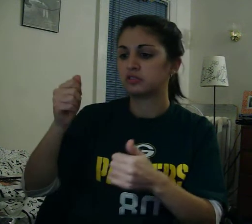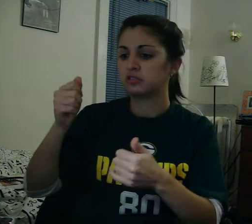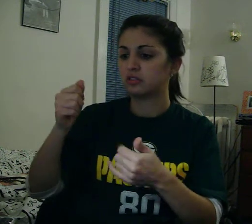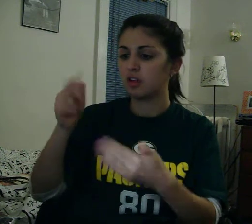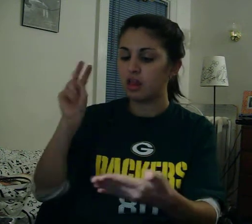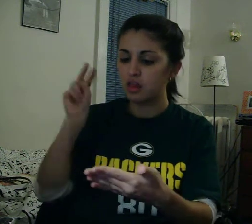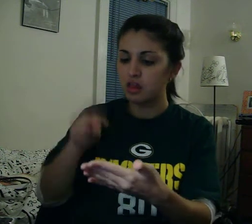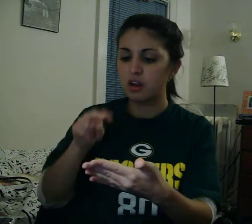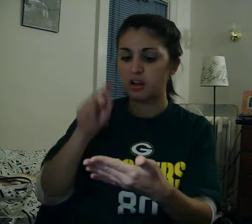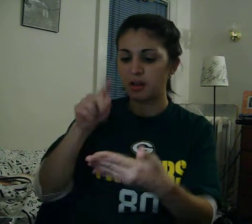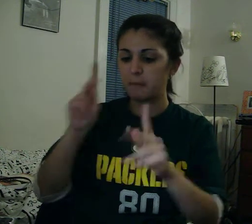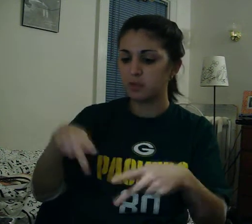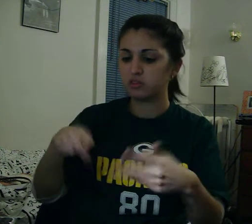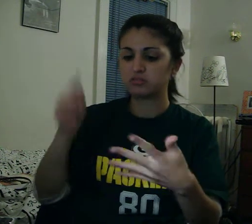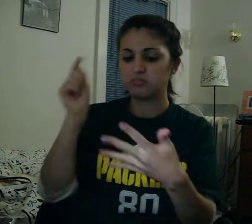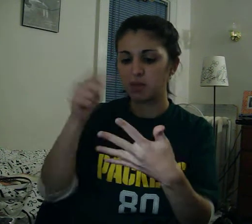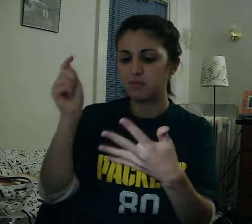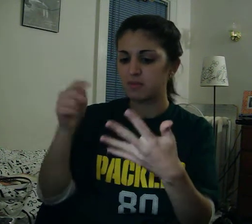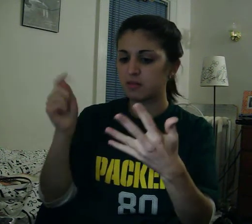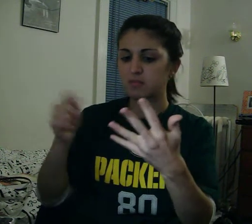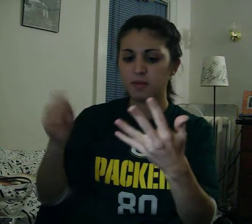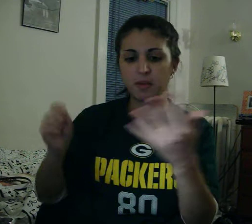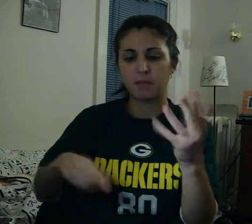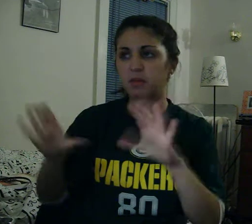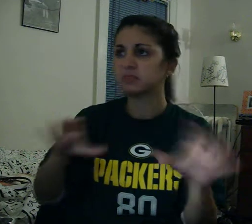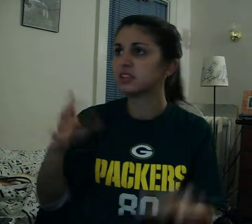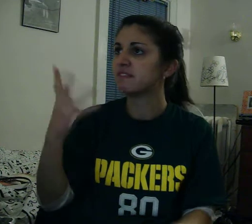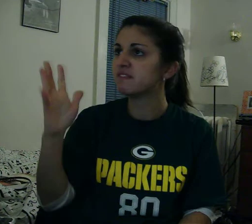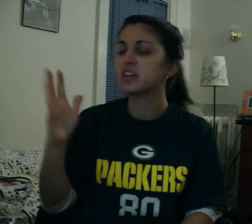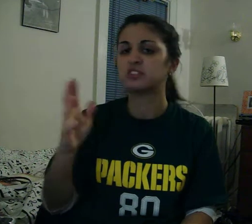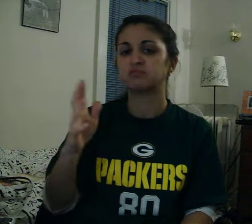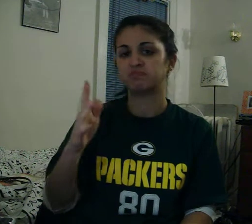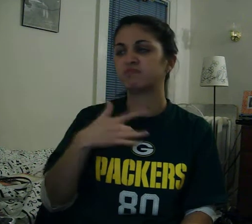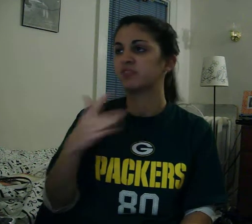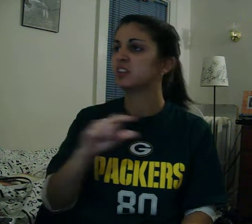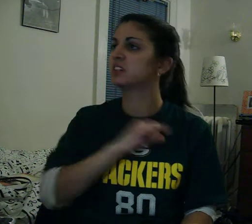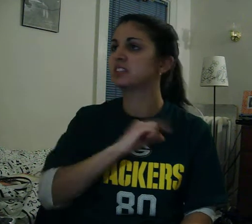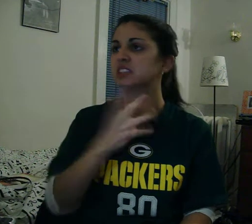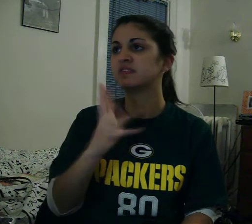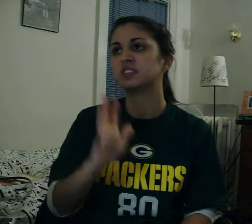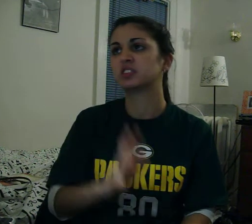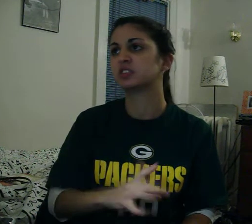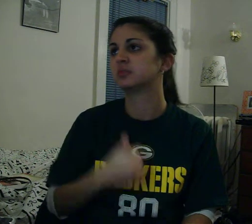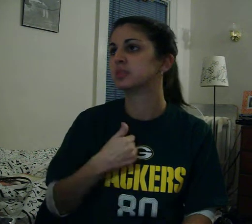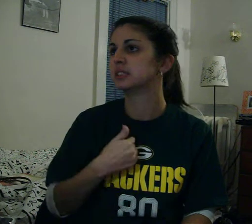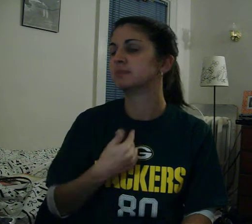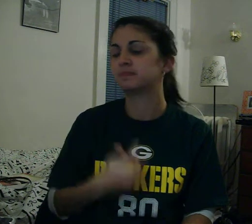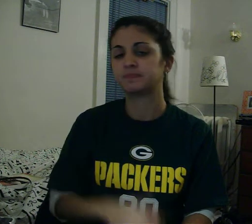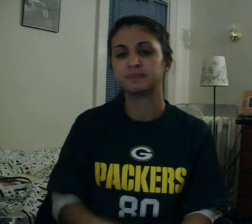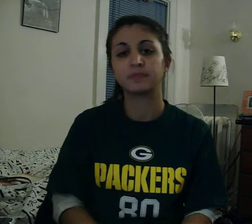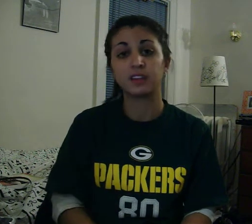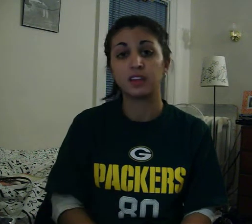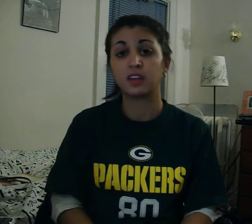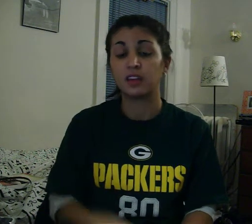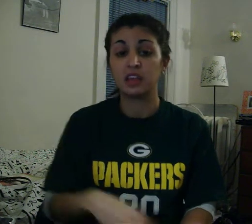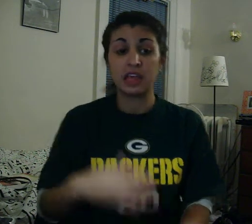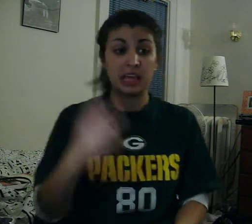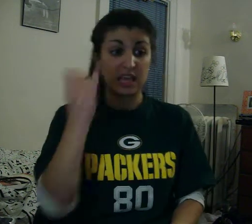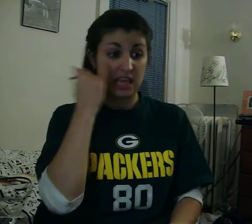If the court finds probable cause at that point, the individual will be detained for